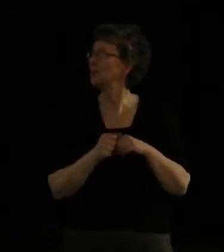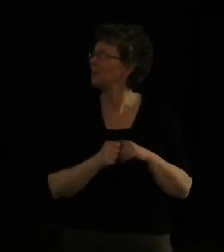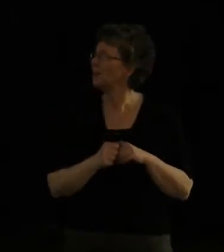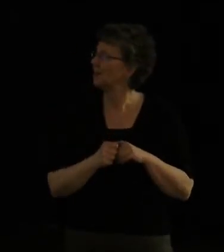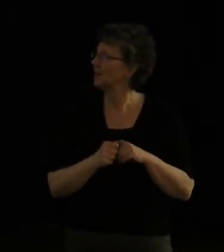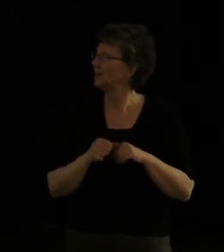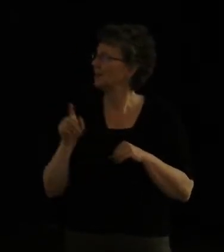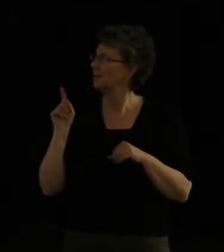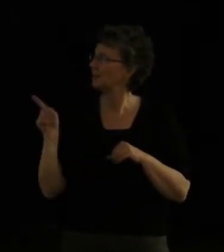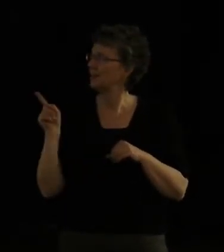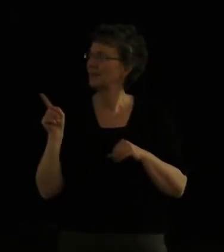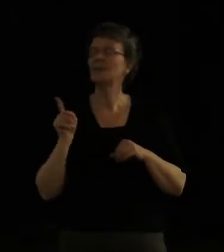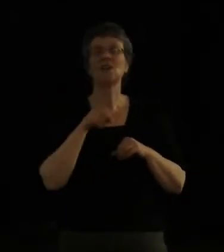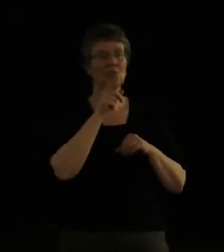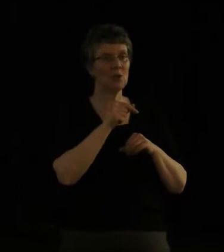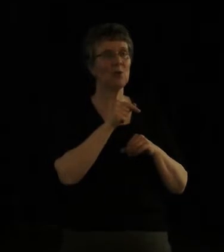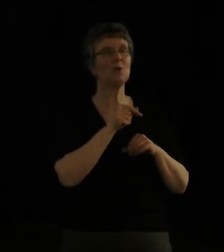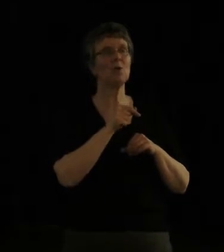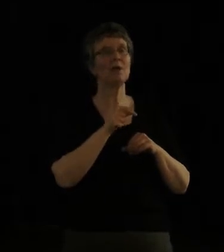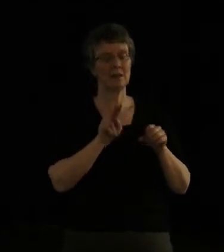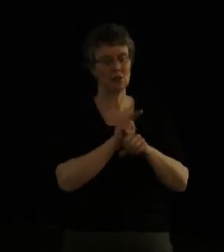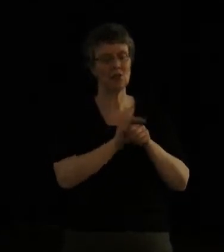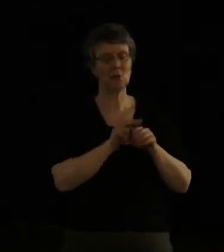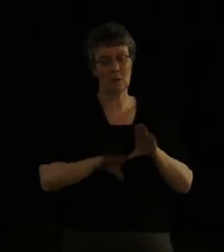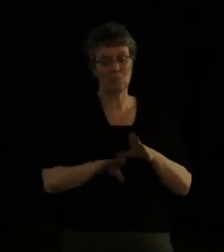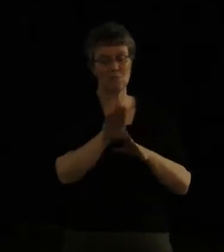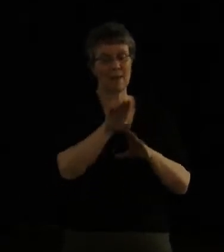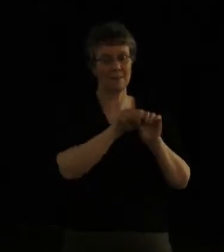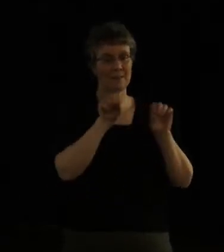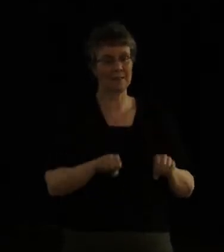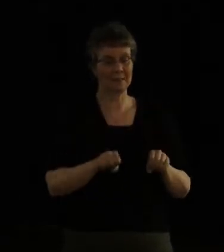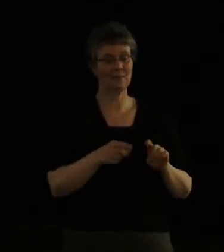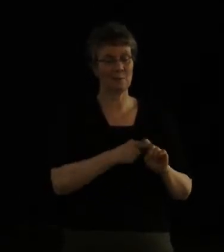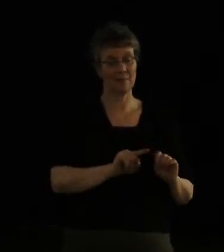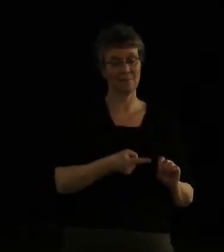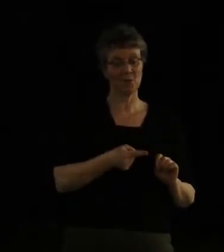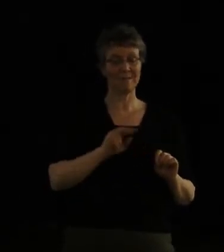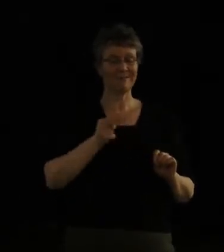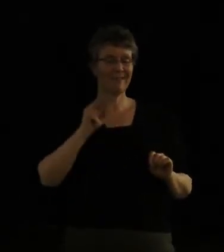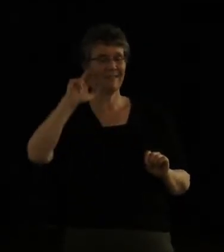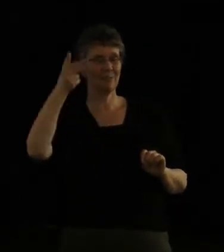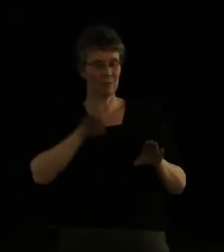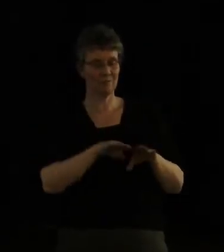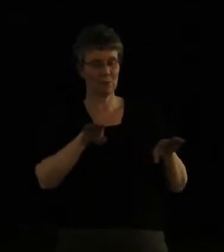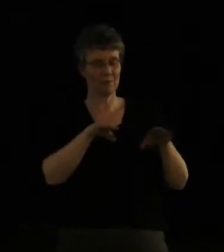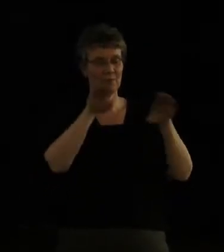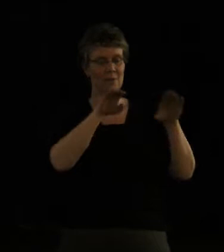through a ramp system. There are elevators, but the ramp system does allow you to at least gain access to those